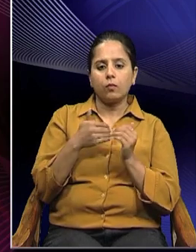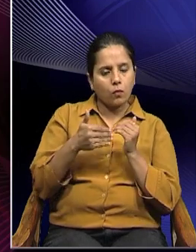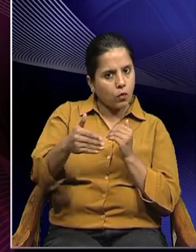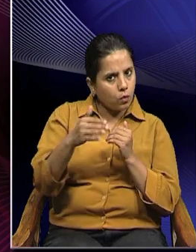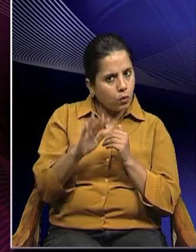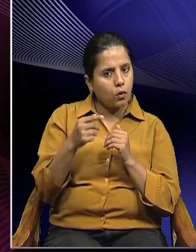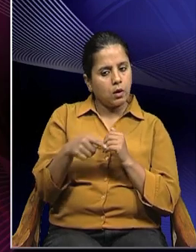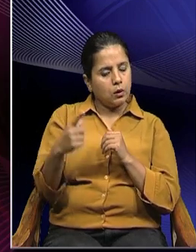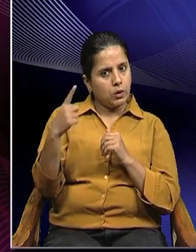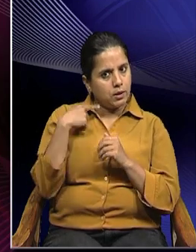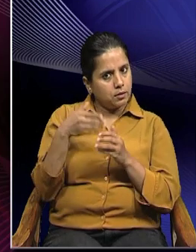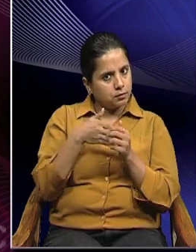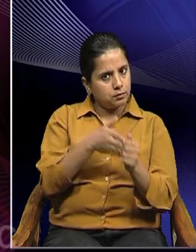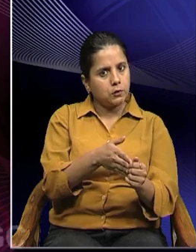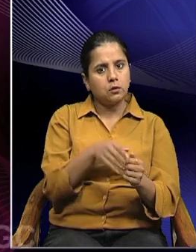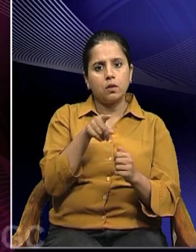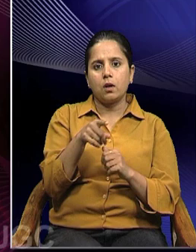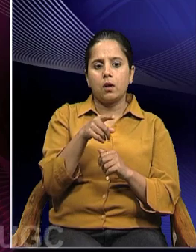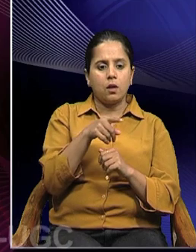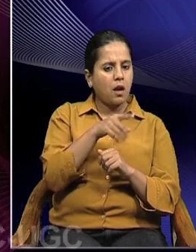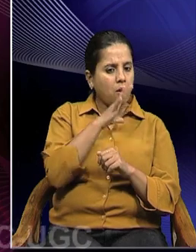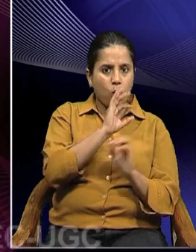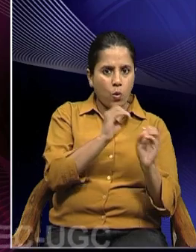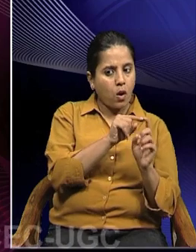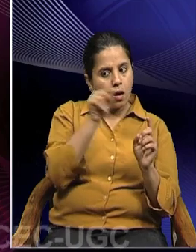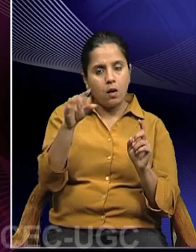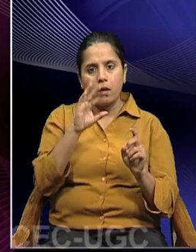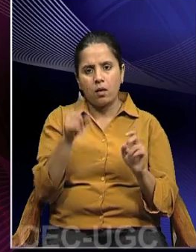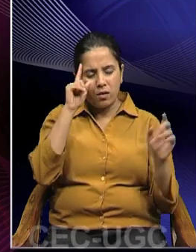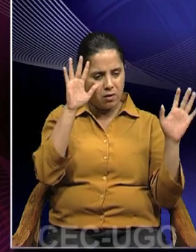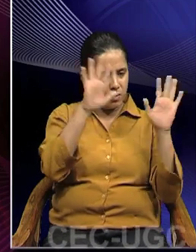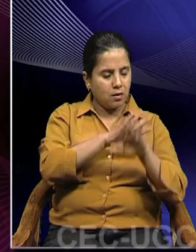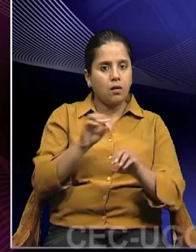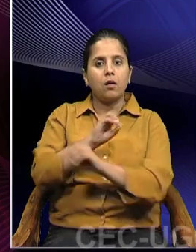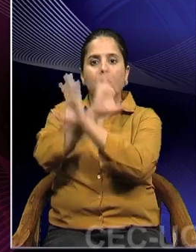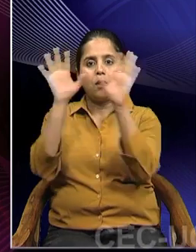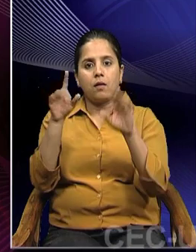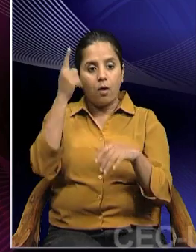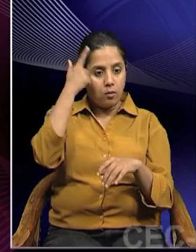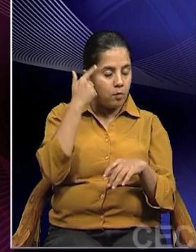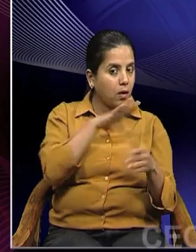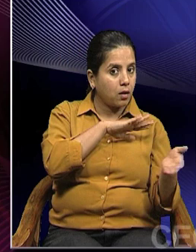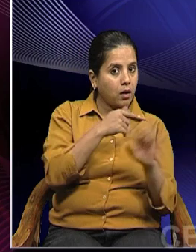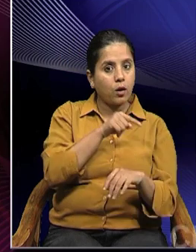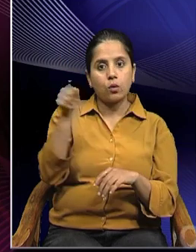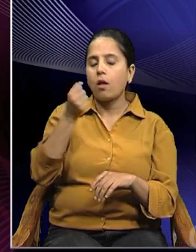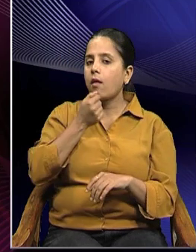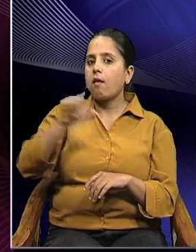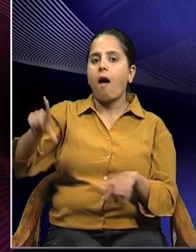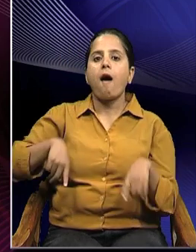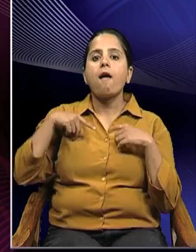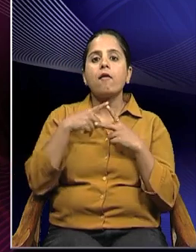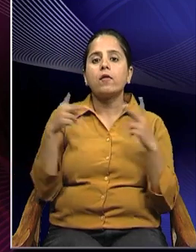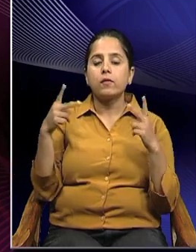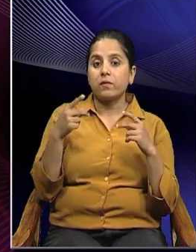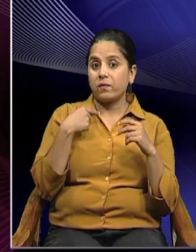let us lead us from unreal to real, from darkness to light, from death to immortality. So,